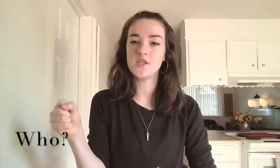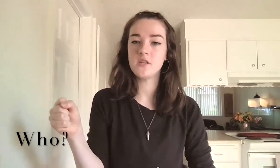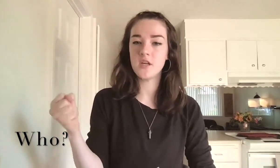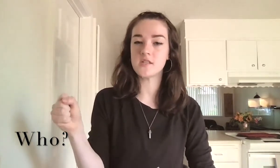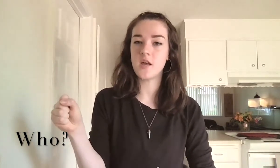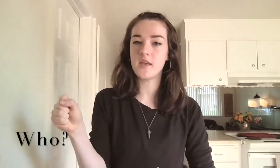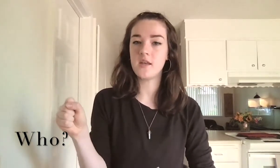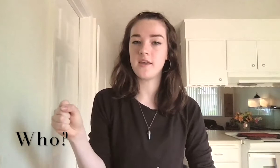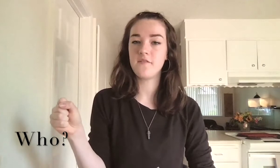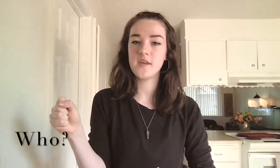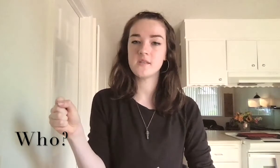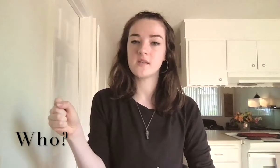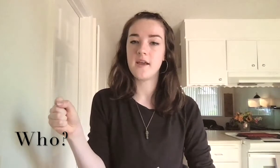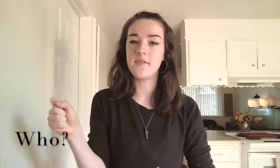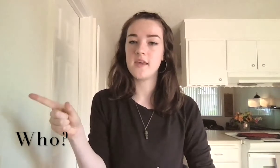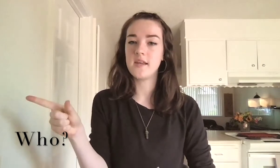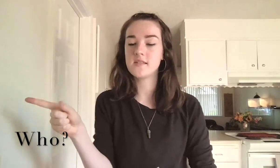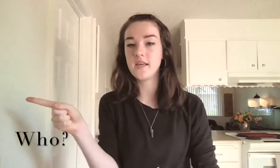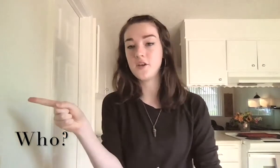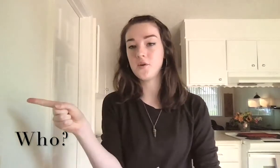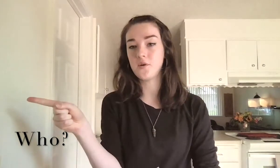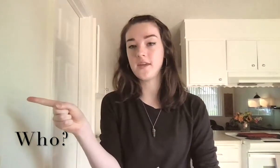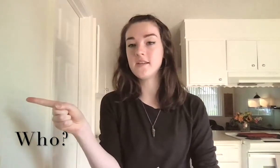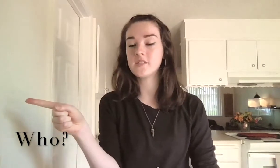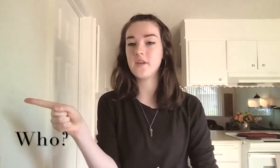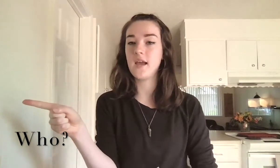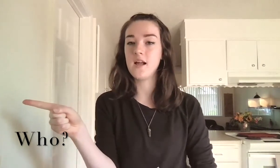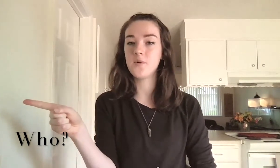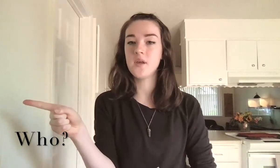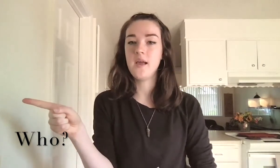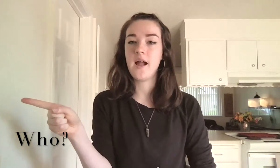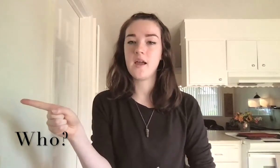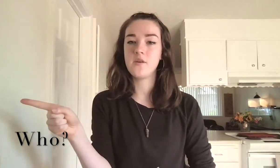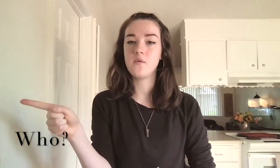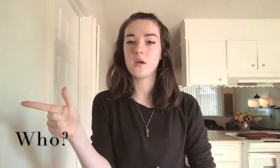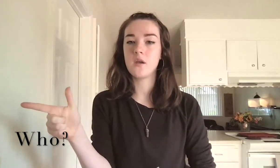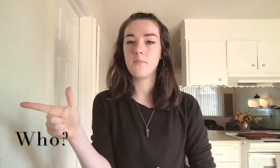you can start in a fist and then extend your index finger out, and you can pop your